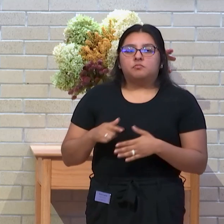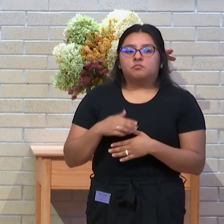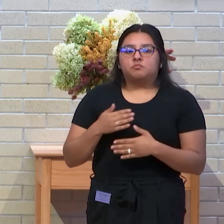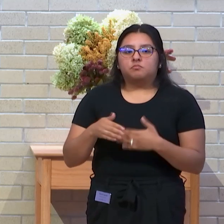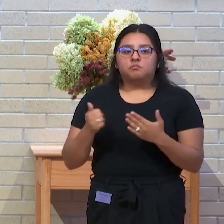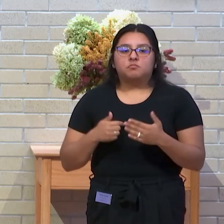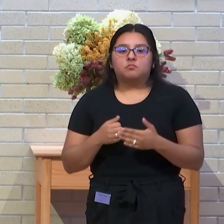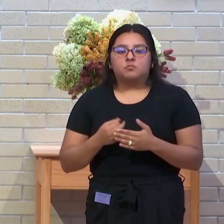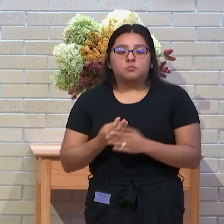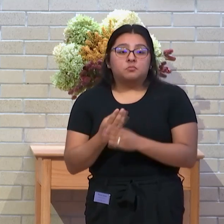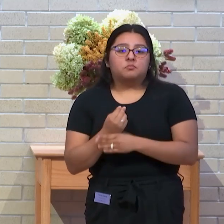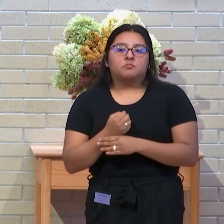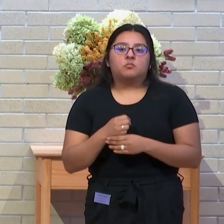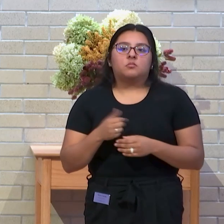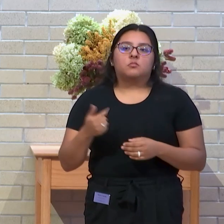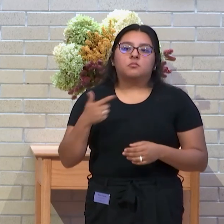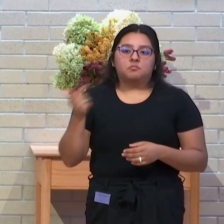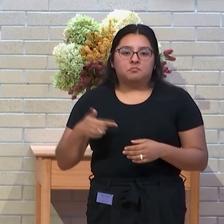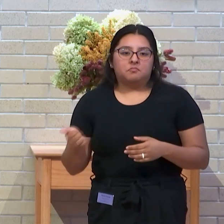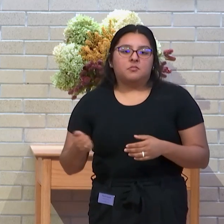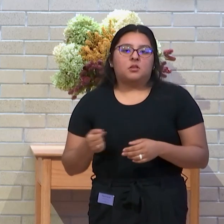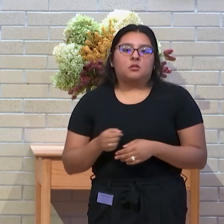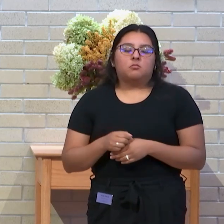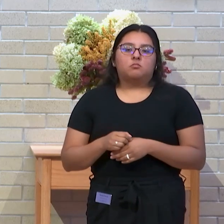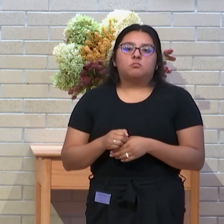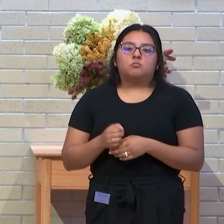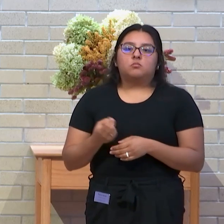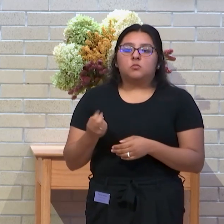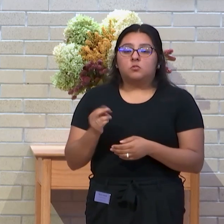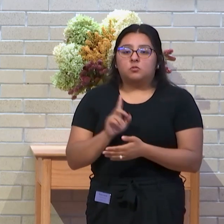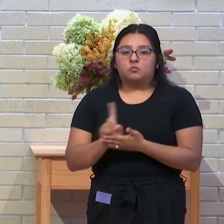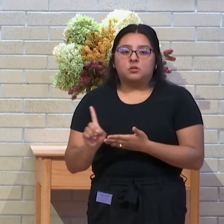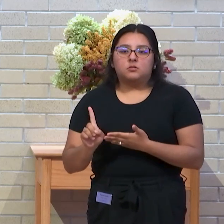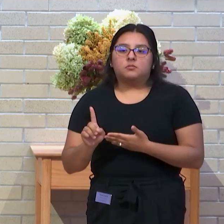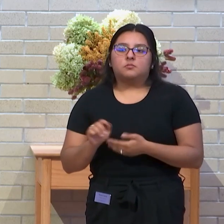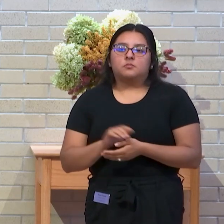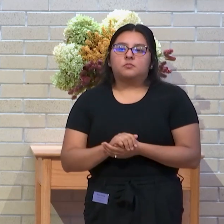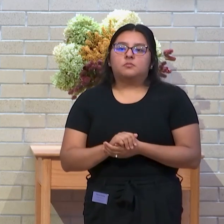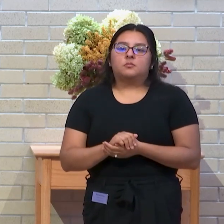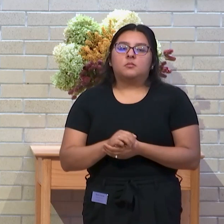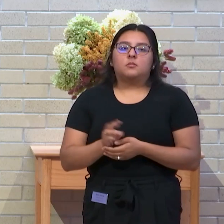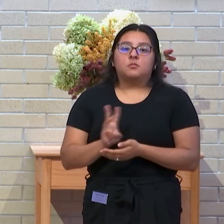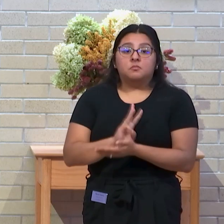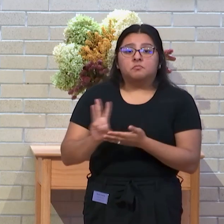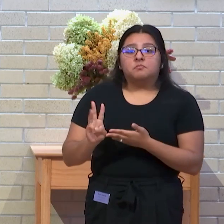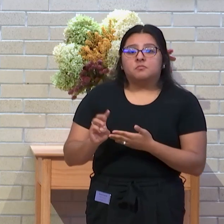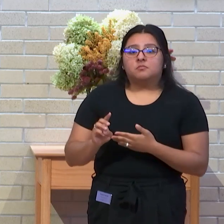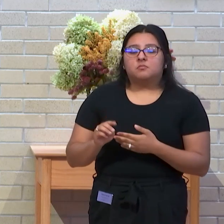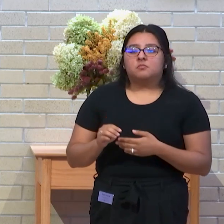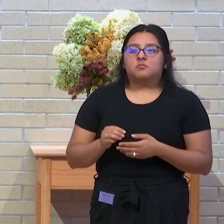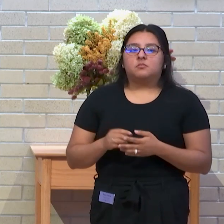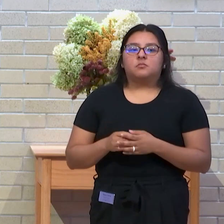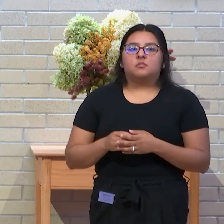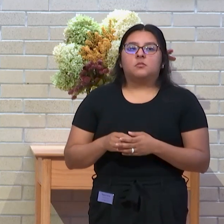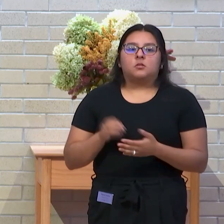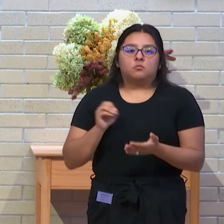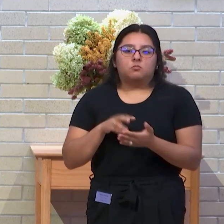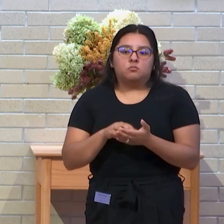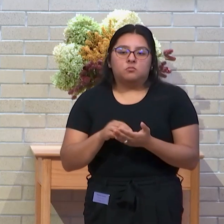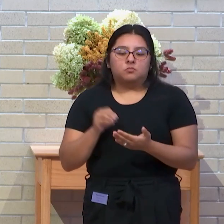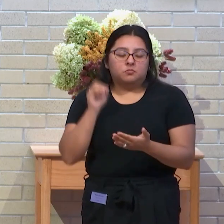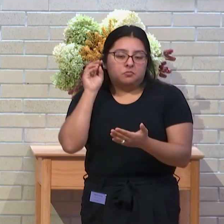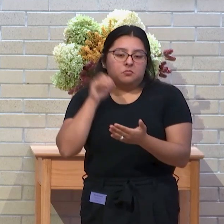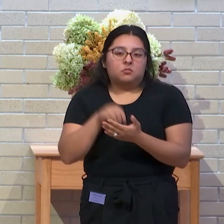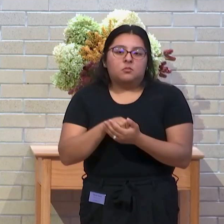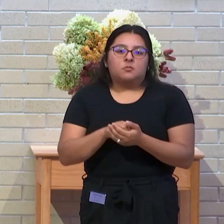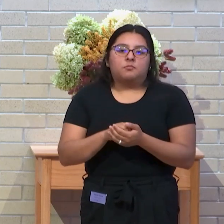study service term. And during that 12 weeks, I spent the first 6 studying. And so basically what that looked like for me is every